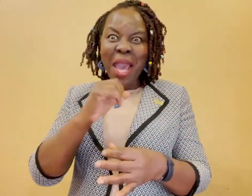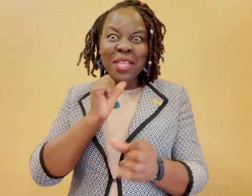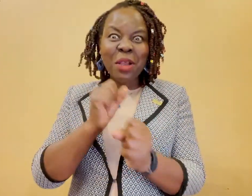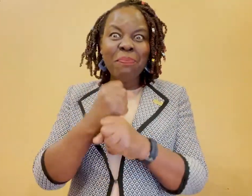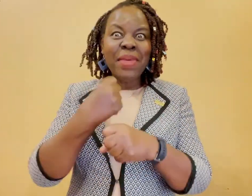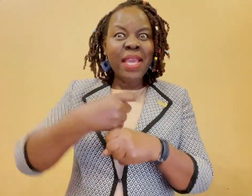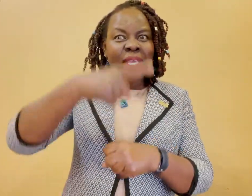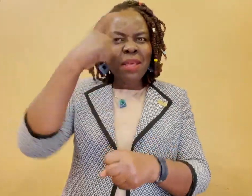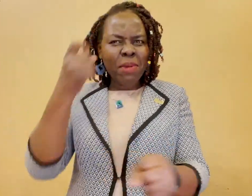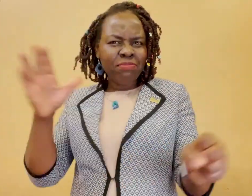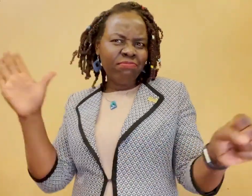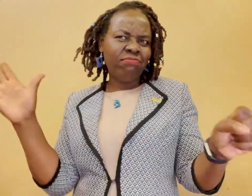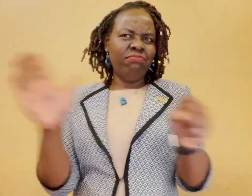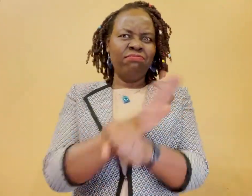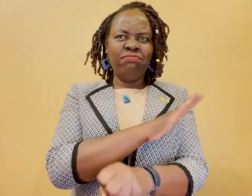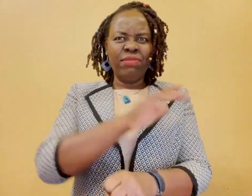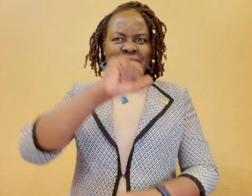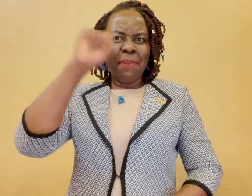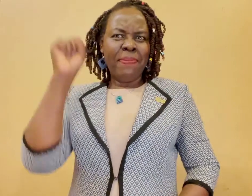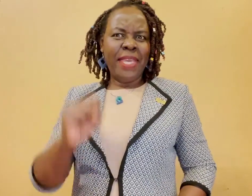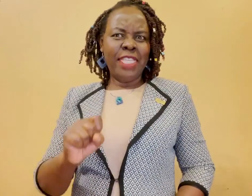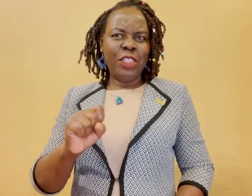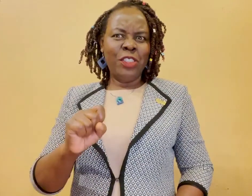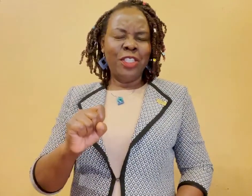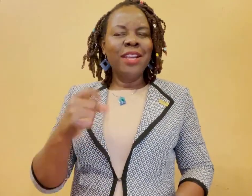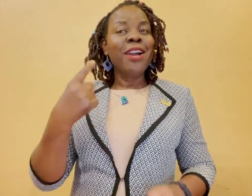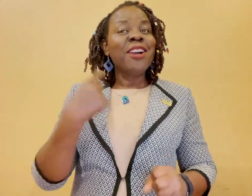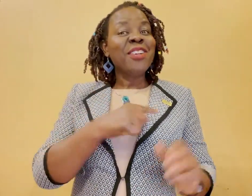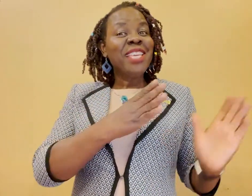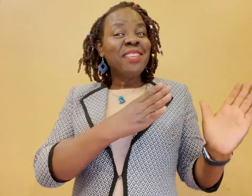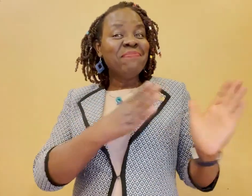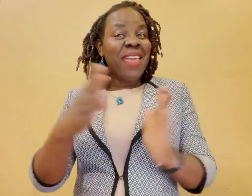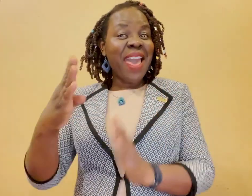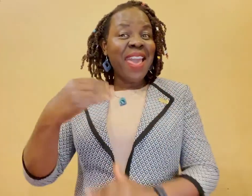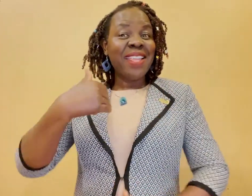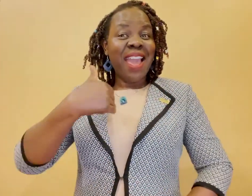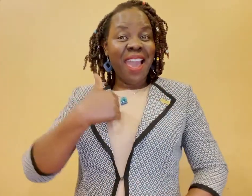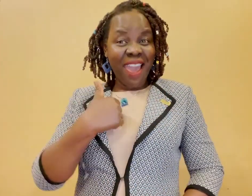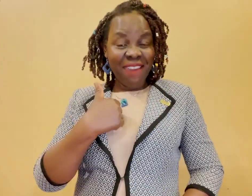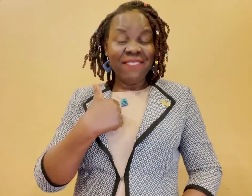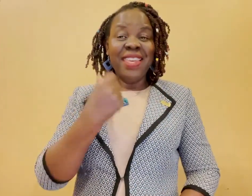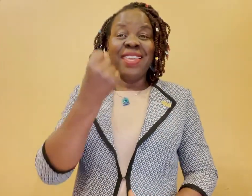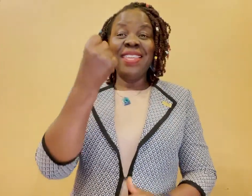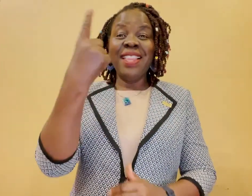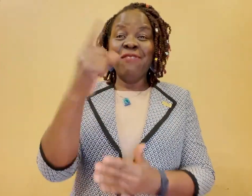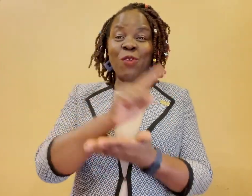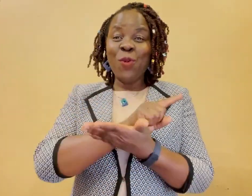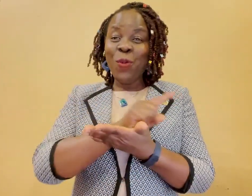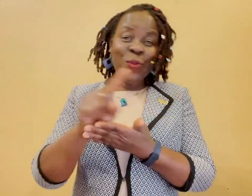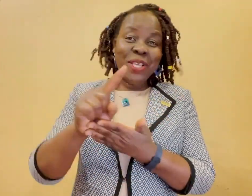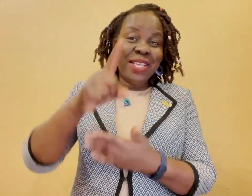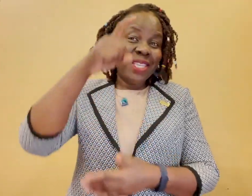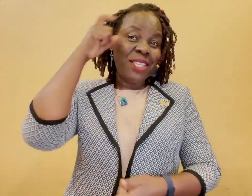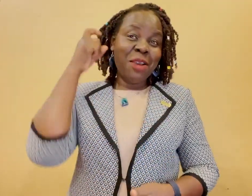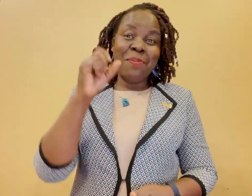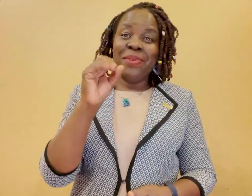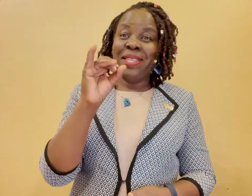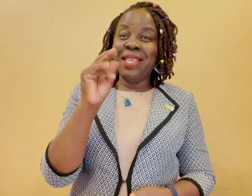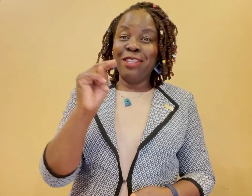and decided why not make this summer a full semester. So we're planning to have an 11-week summer